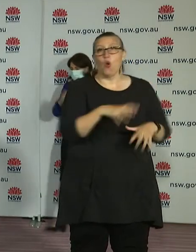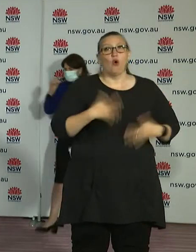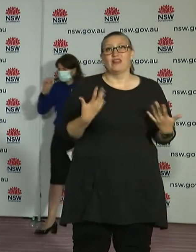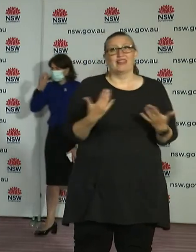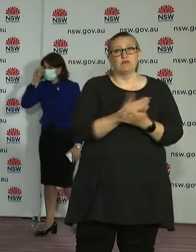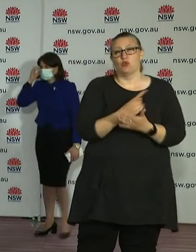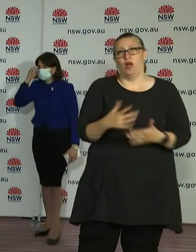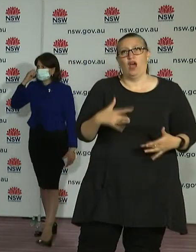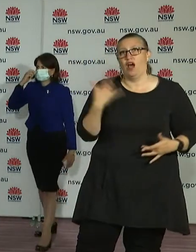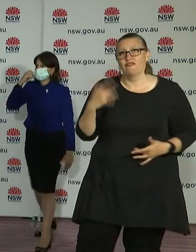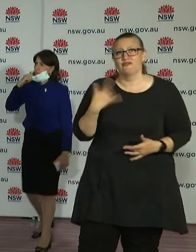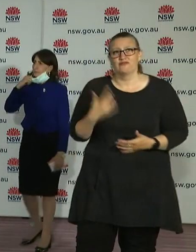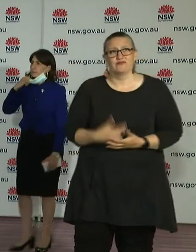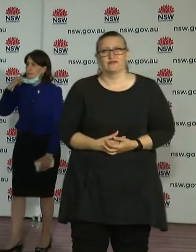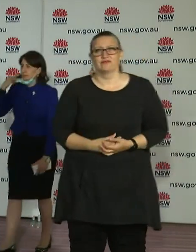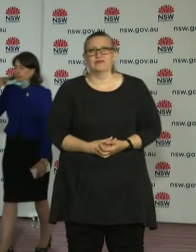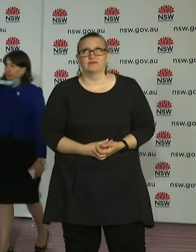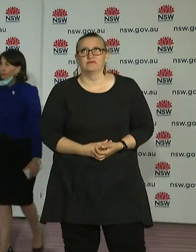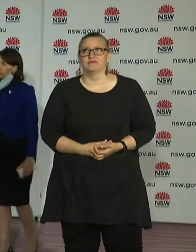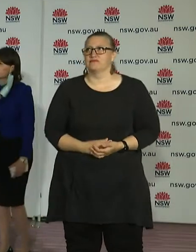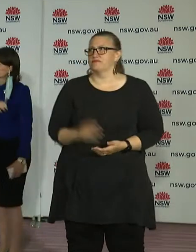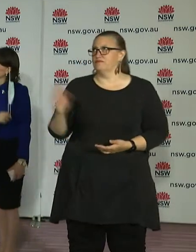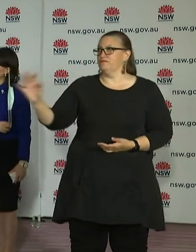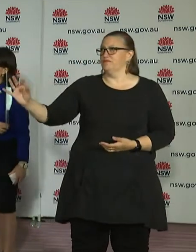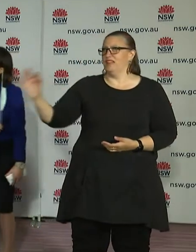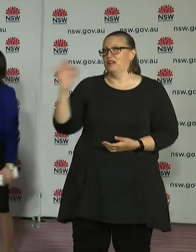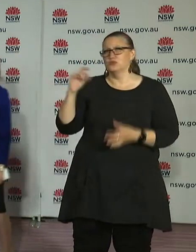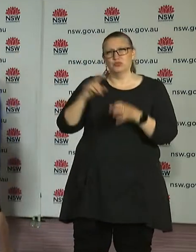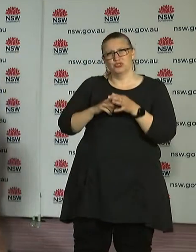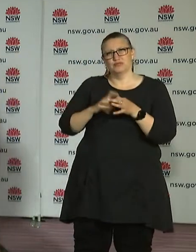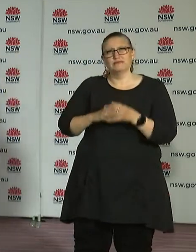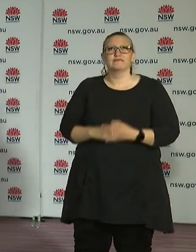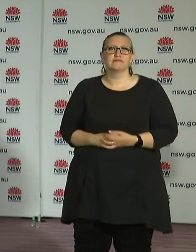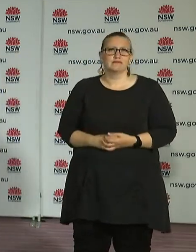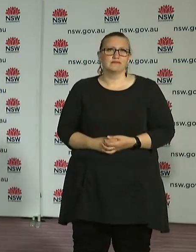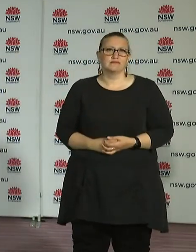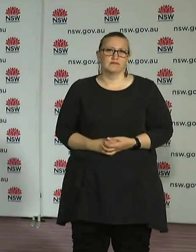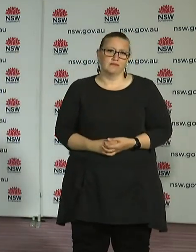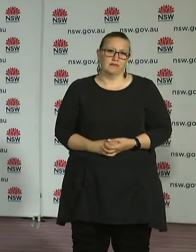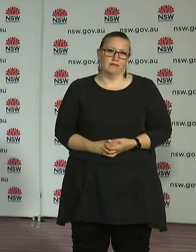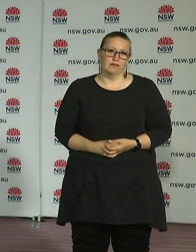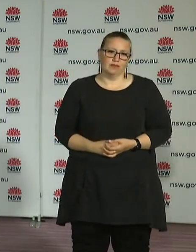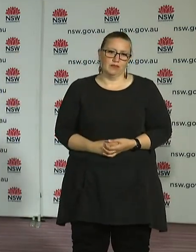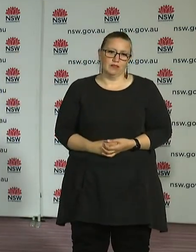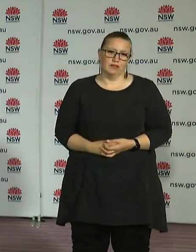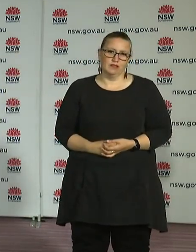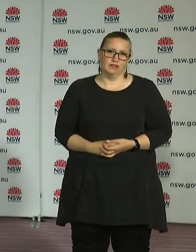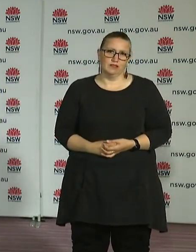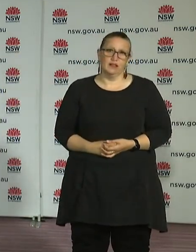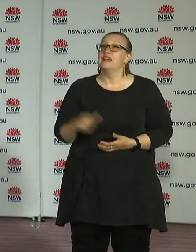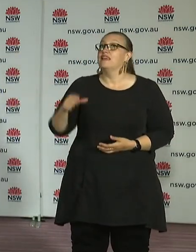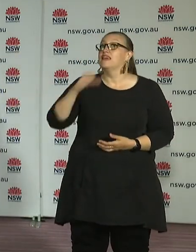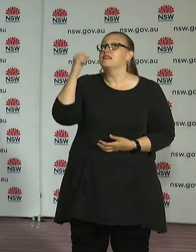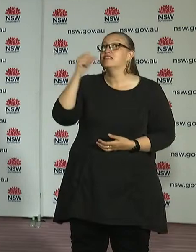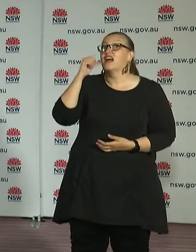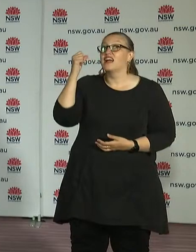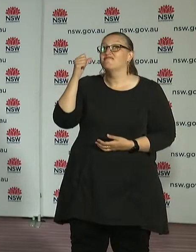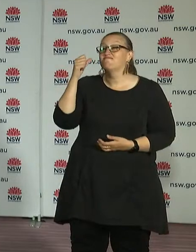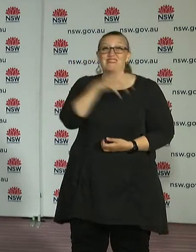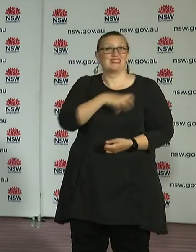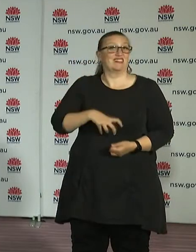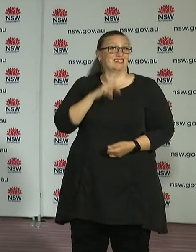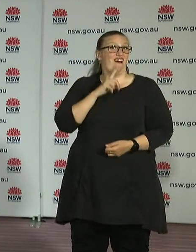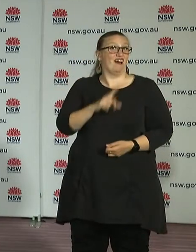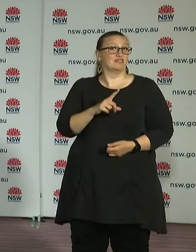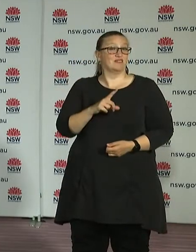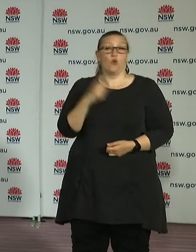the Health Minister has confirmed yesterday that businesses won't be obliged to or fined if they don't